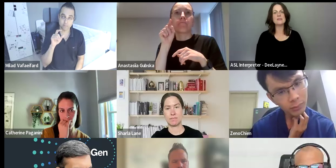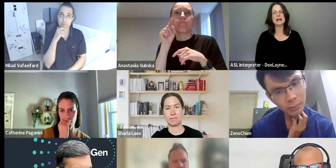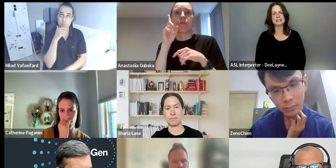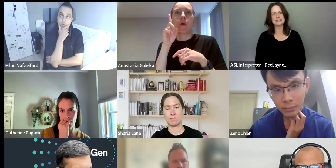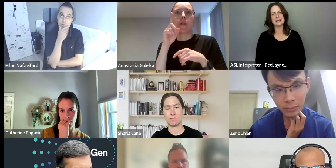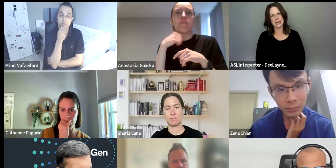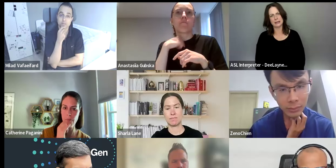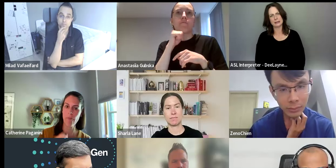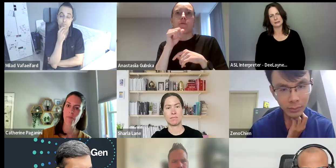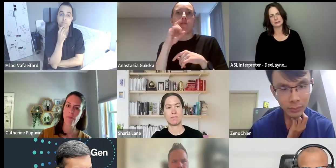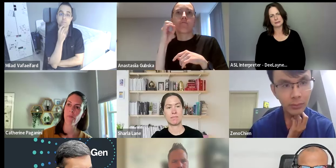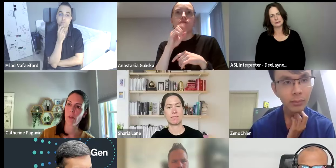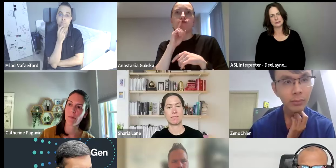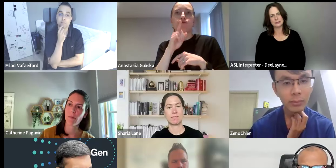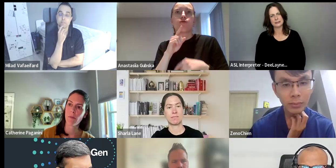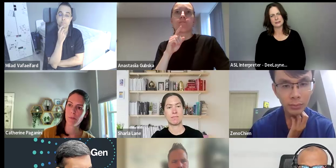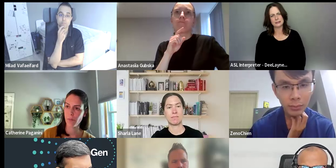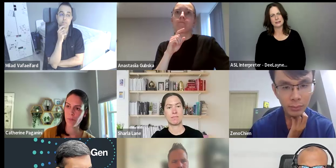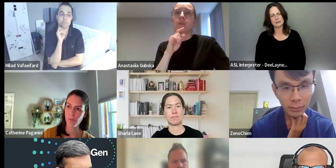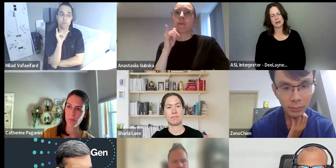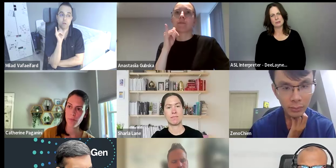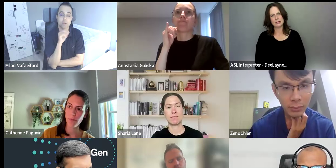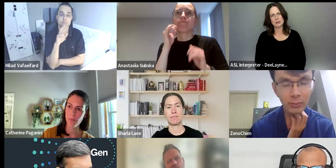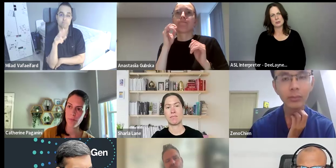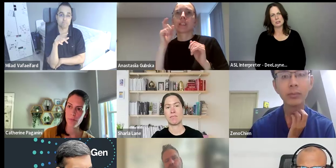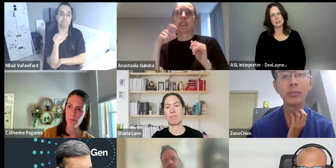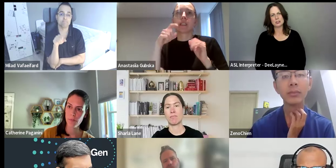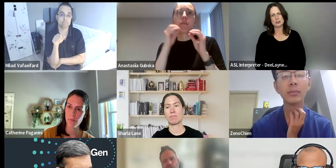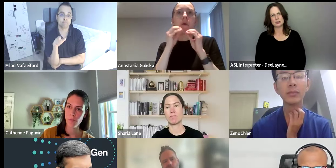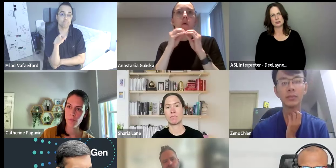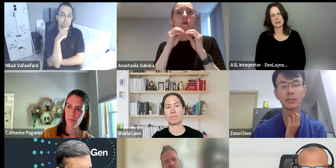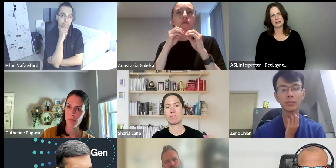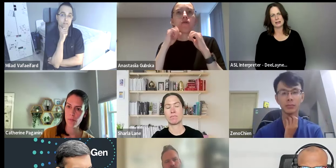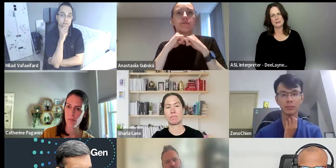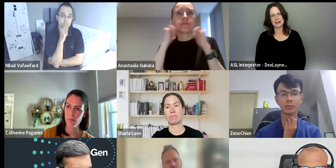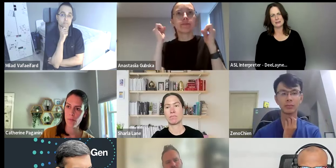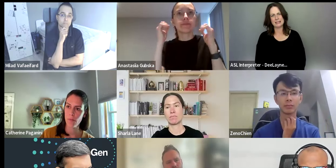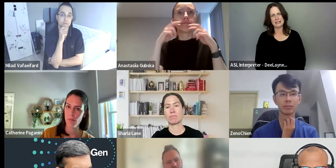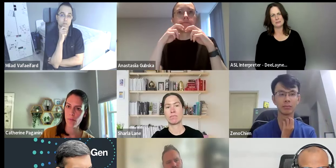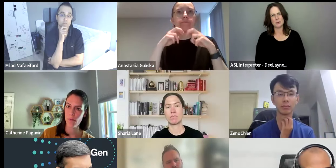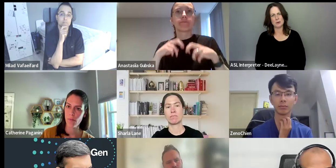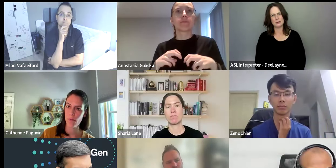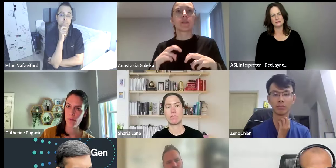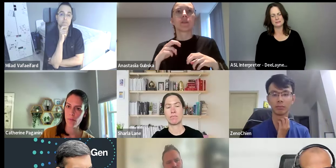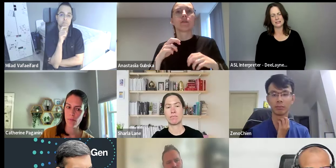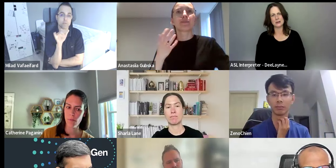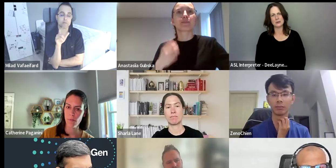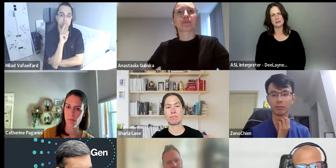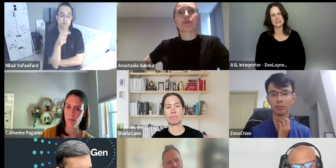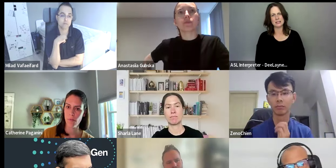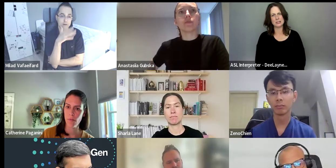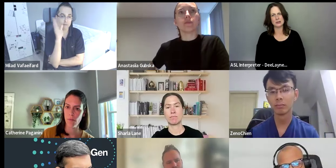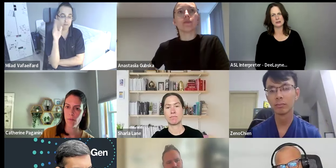like in that setting, I'm not really 100% sure. I would need more, you